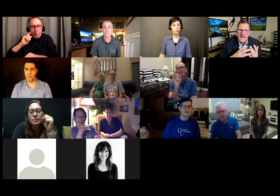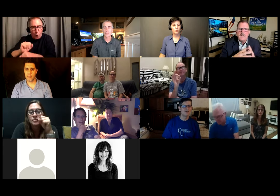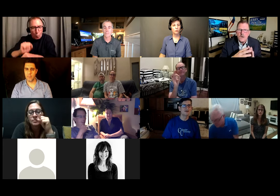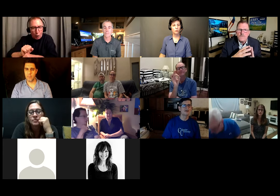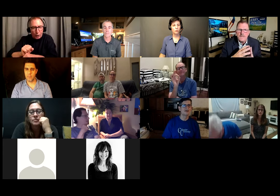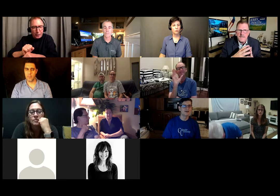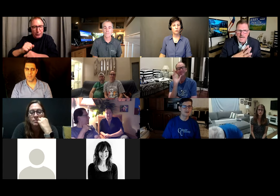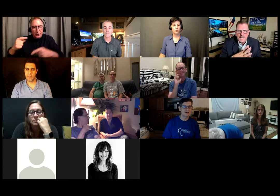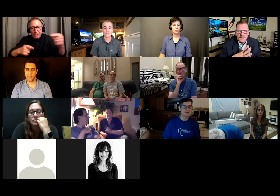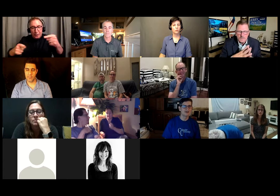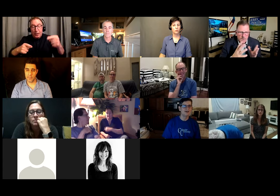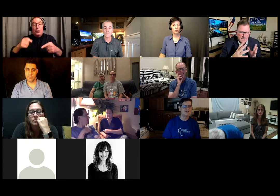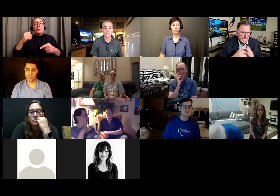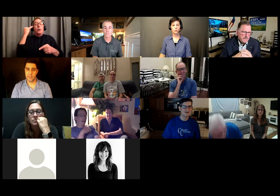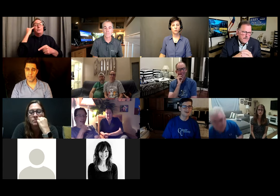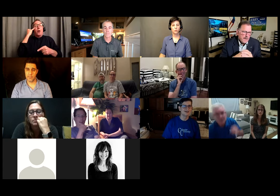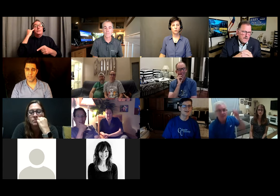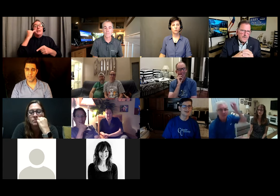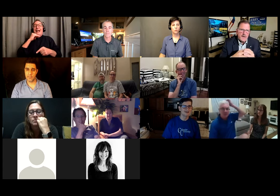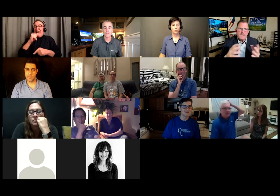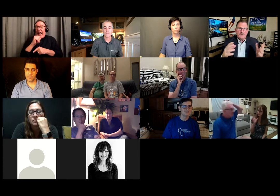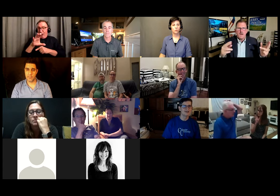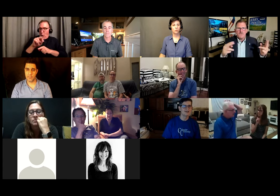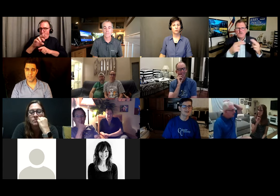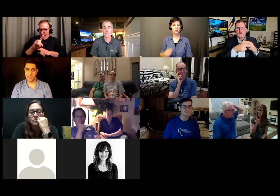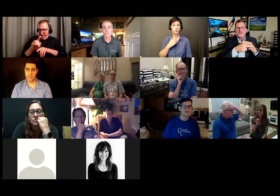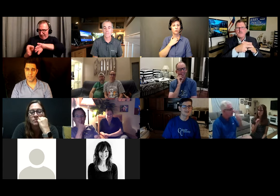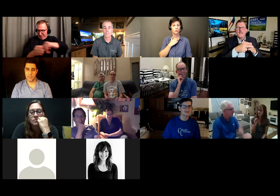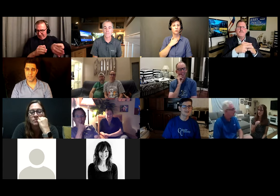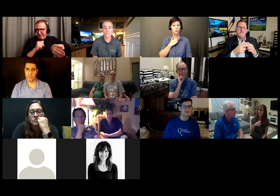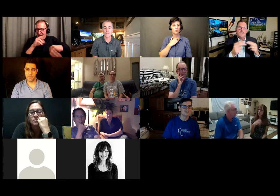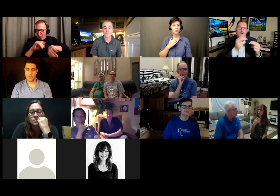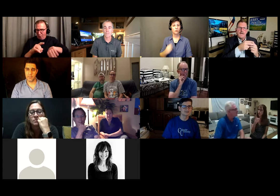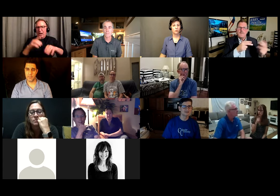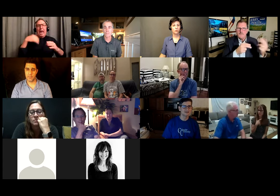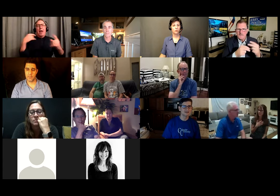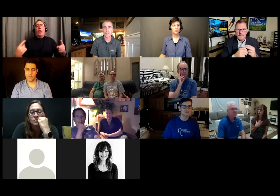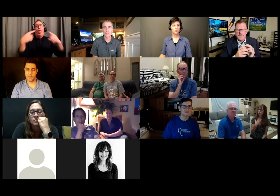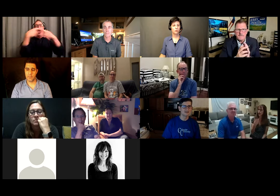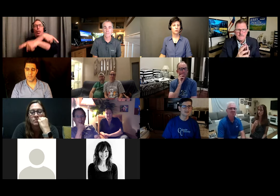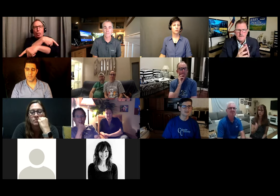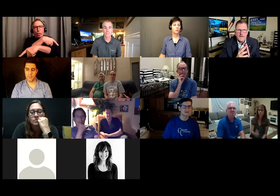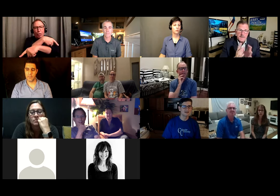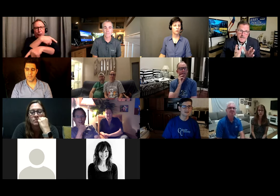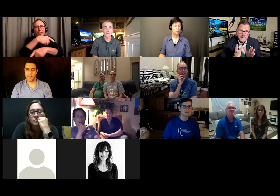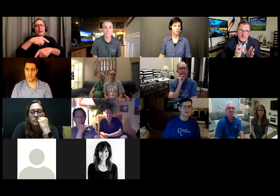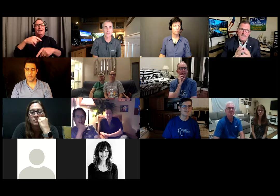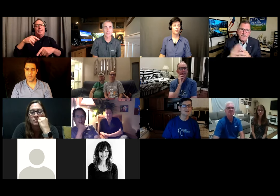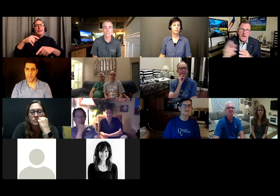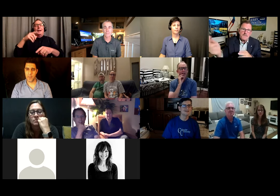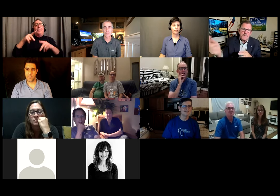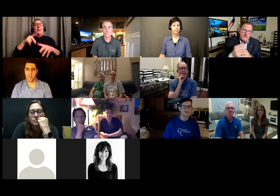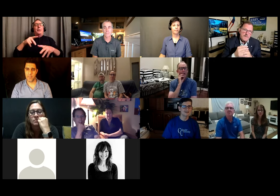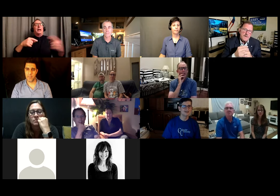normal non-COVID day, work day, you have this crossover twice a day of people going out and people coming in. And then you have